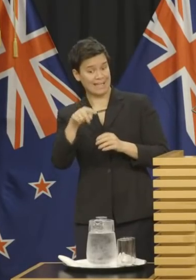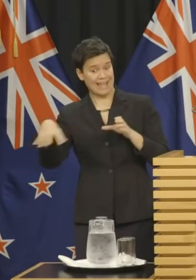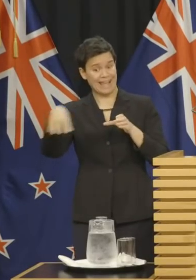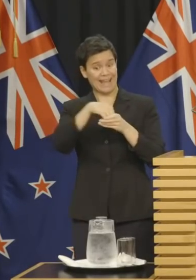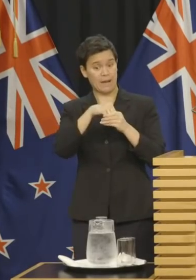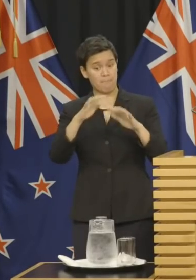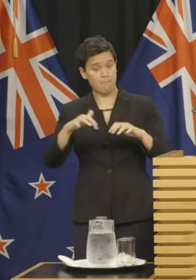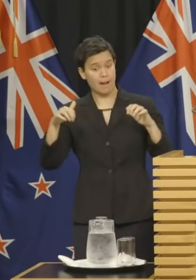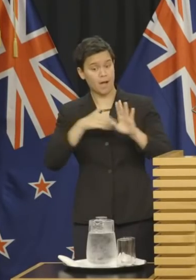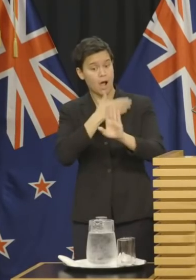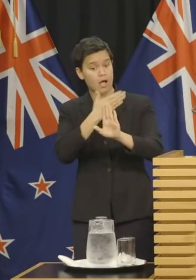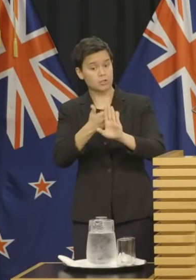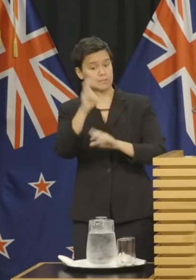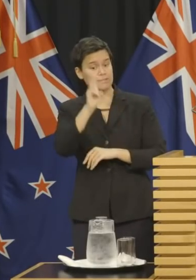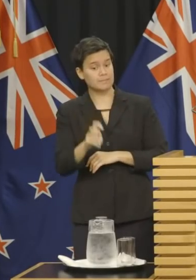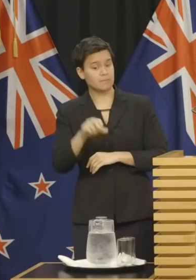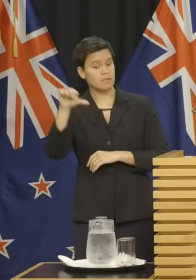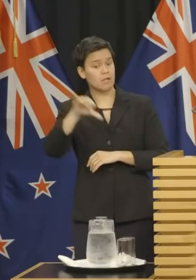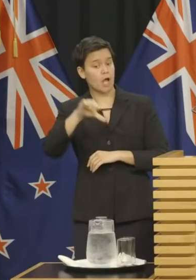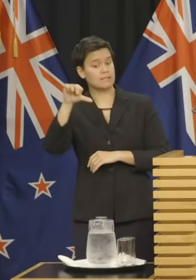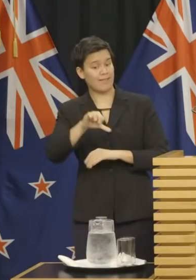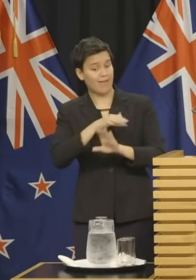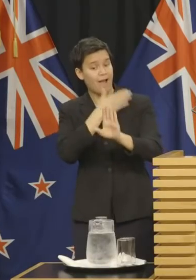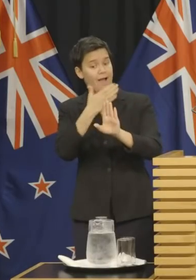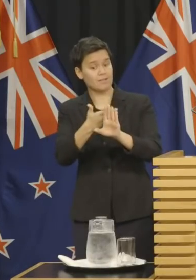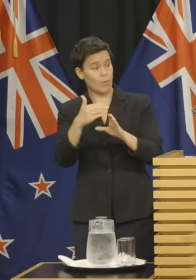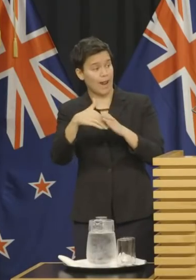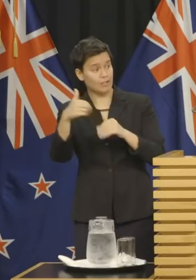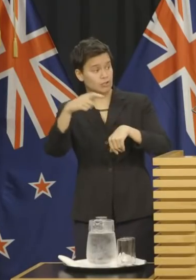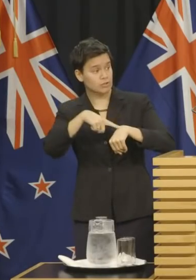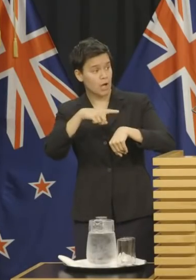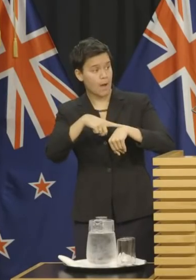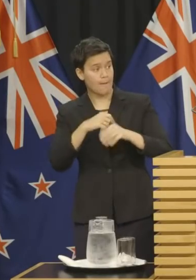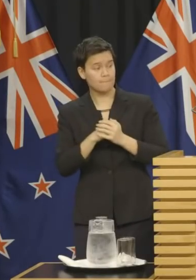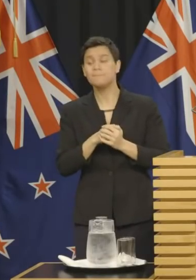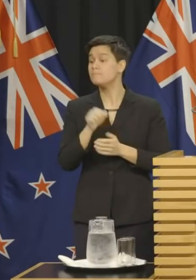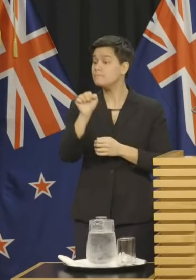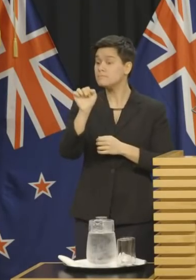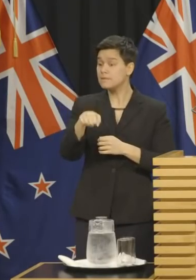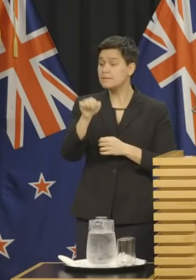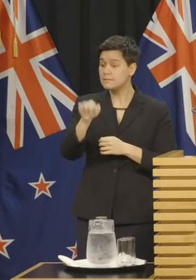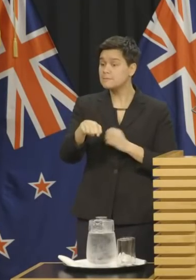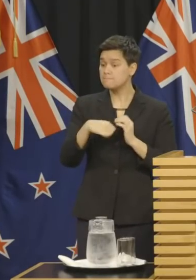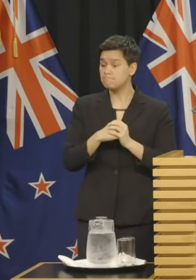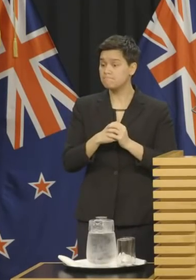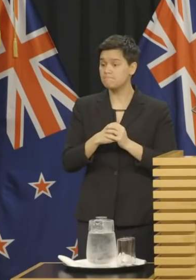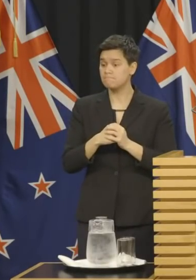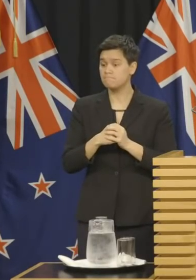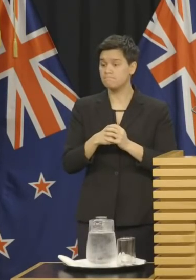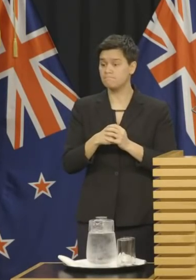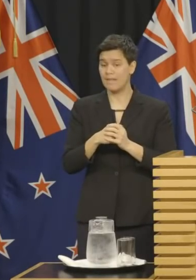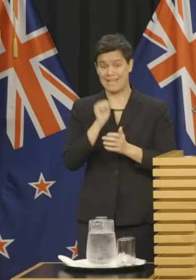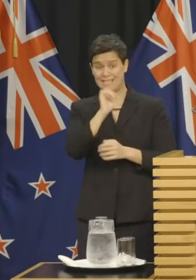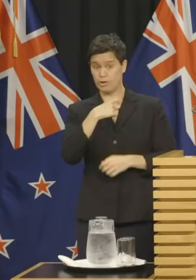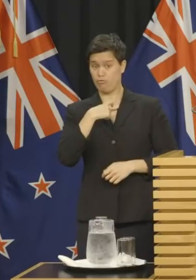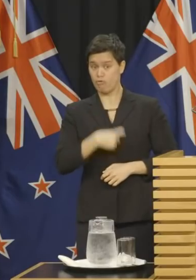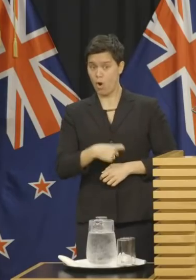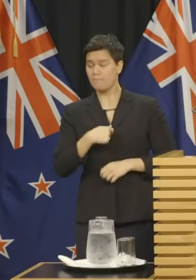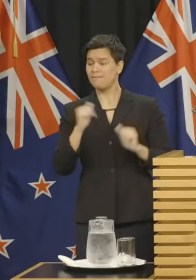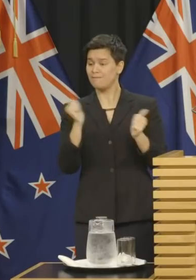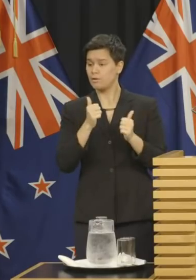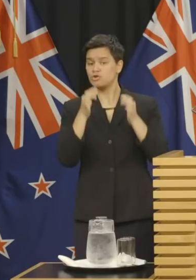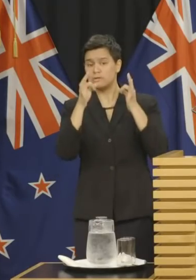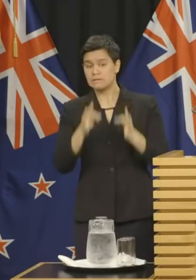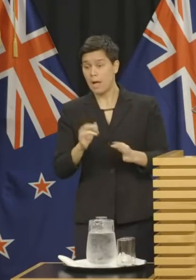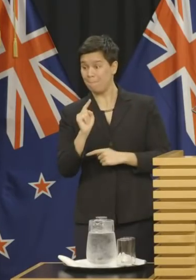such time as he ceases his role as a Member of Parliament in September, yes. So I've made the decision about his role and my confidence